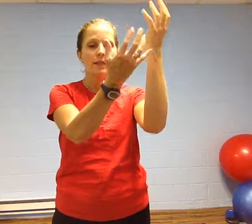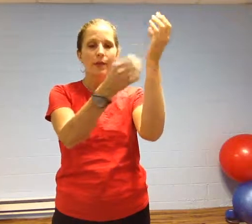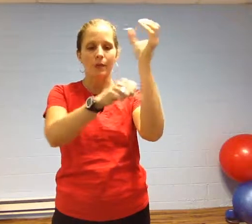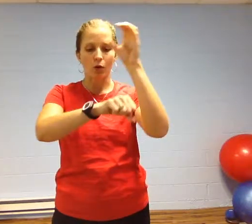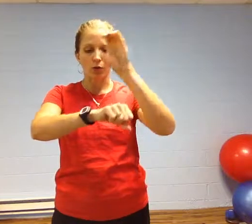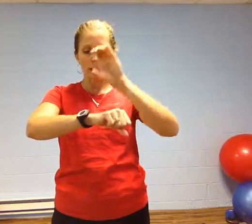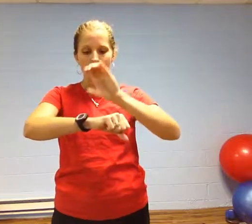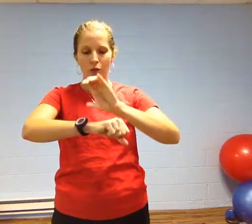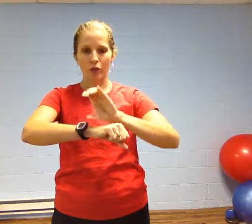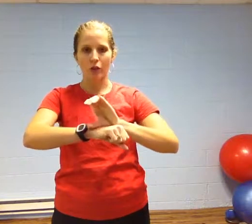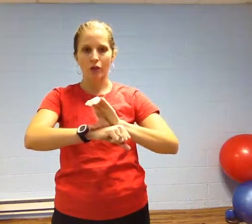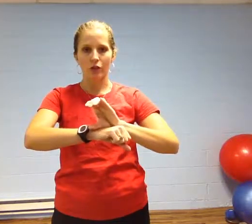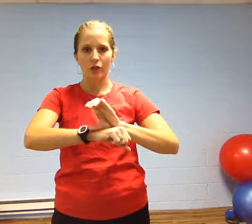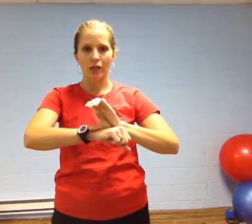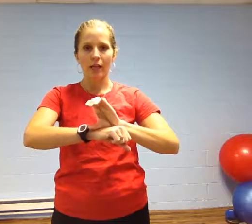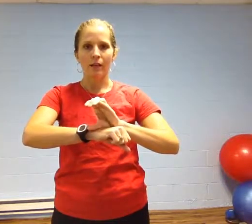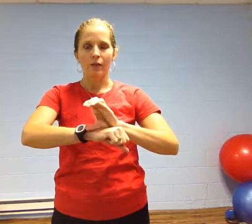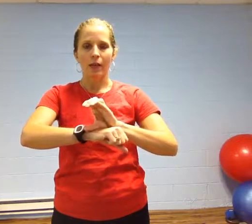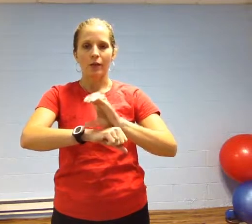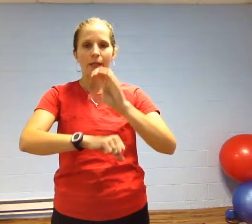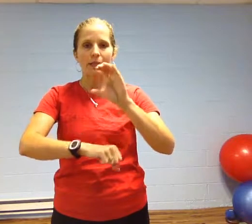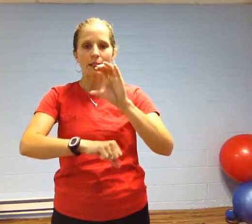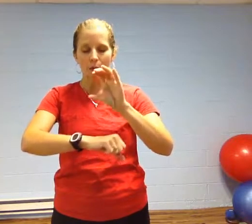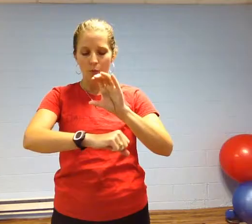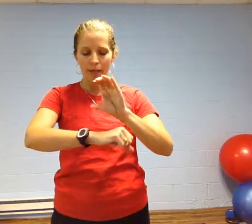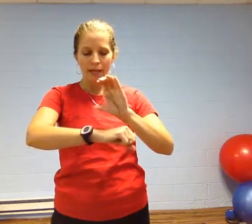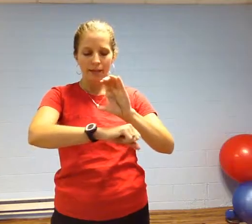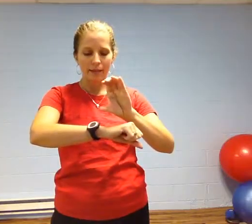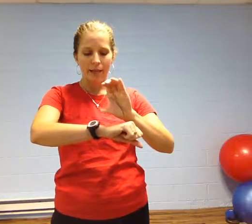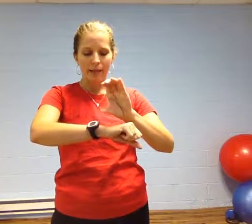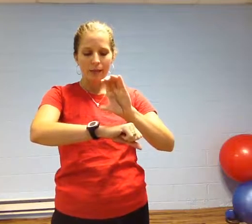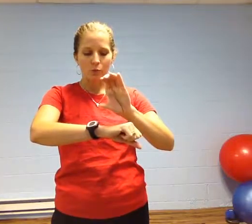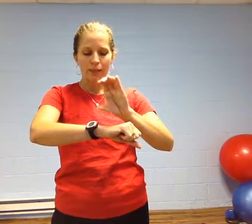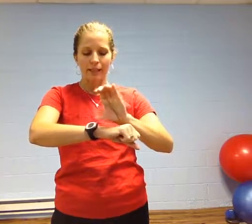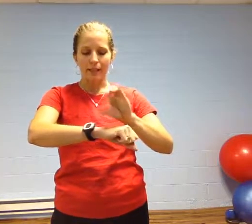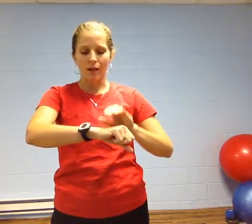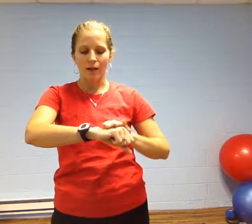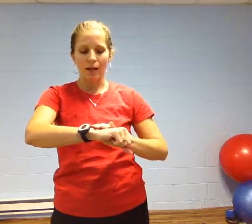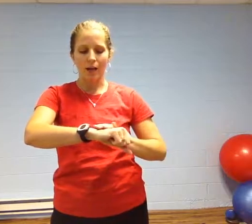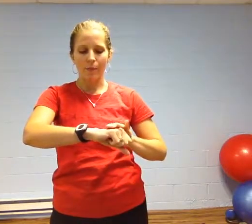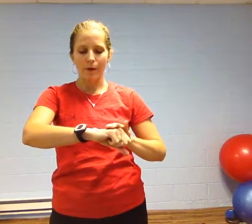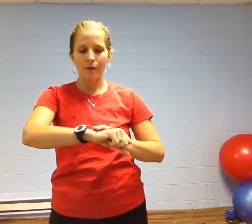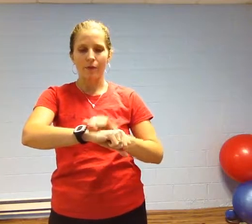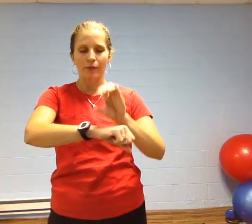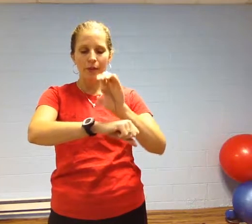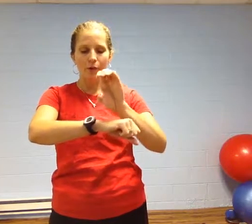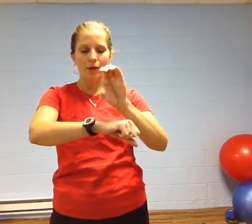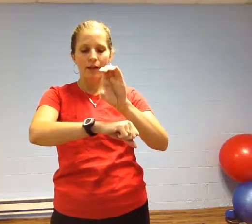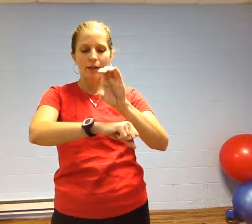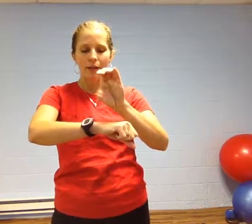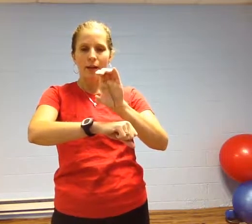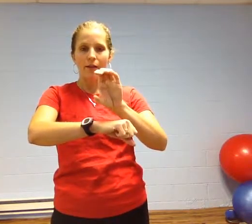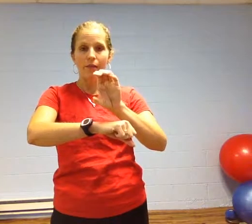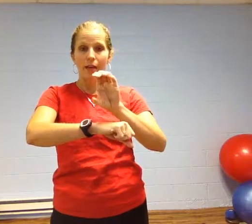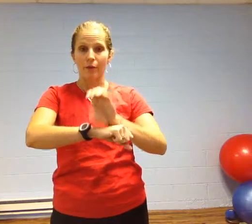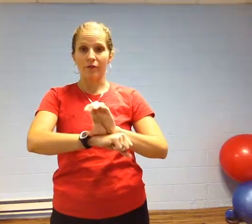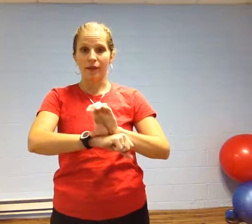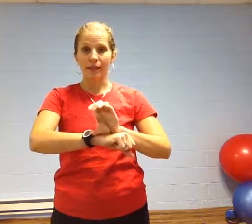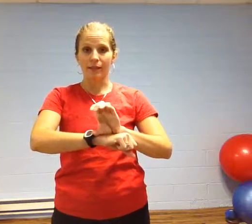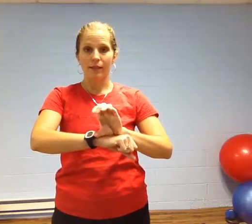the early church. For that, you'll make a C with one hand and rest it on top of the flat part of the other fist. So the